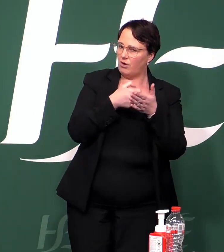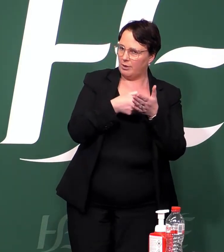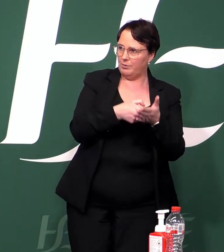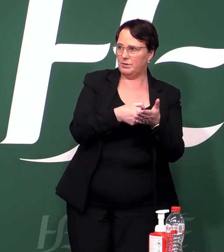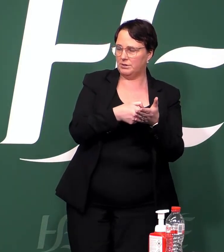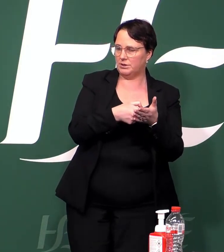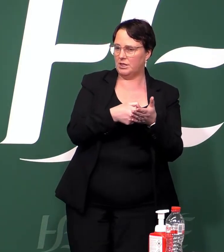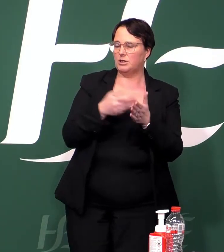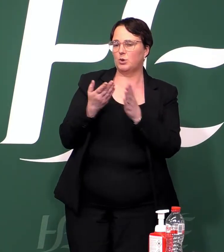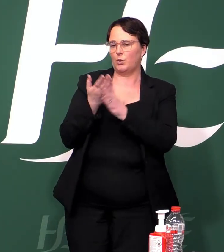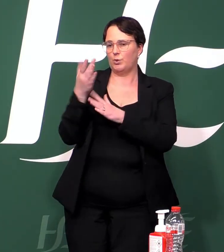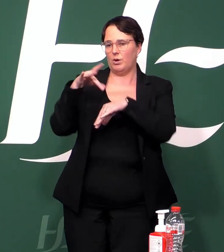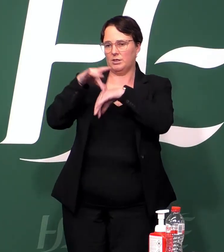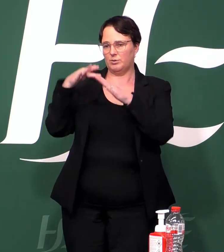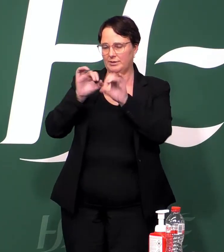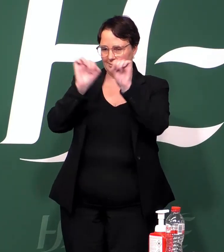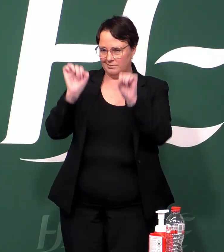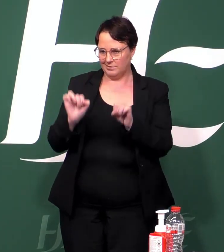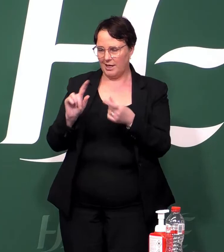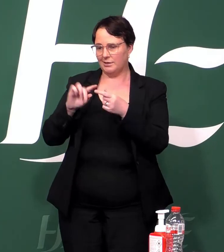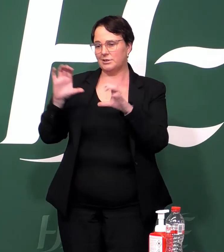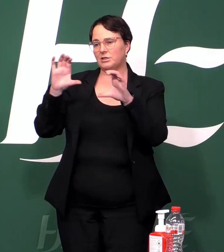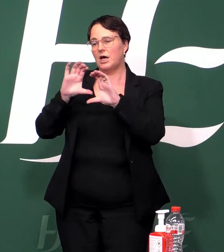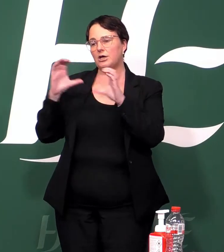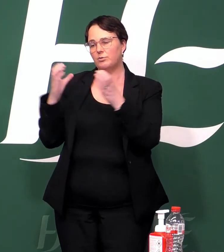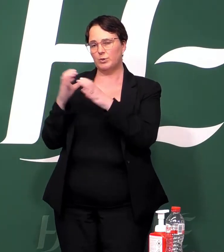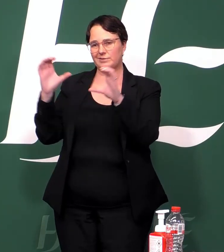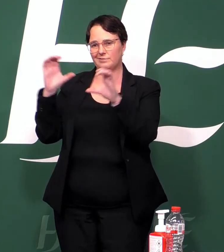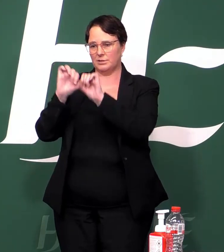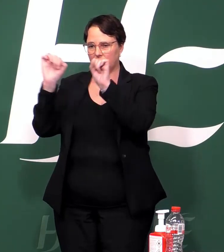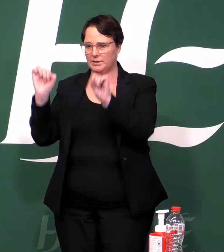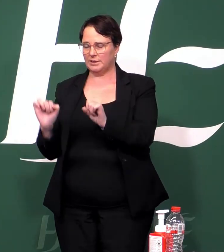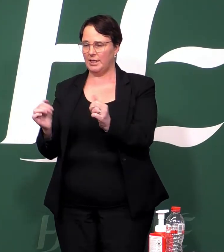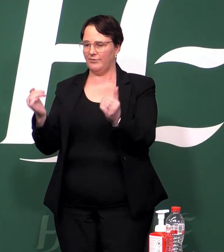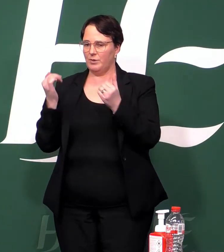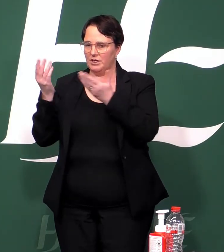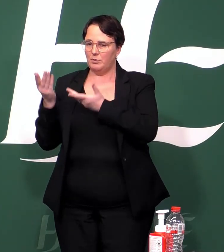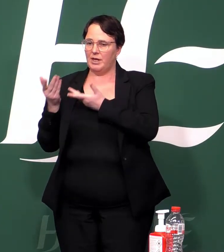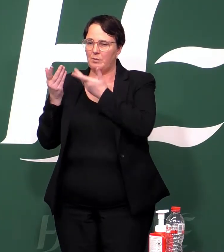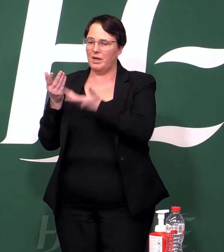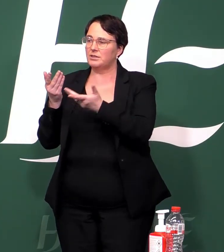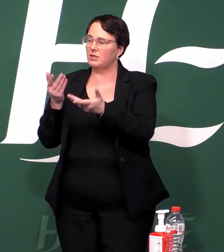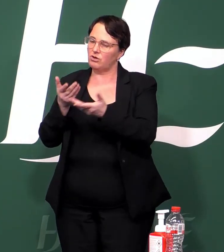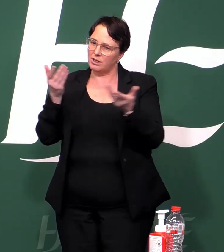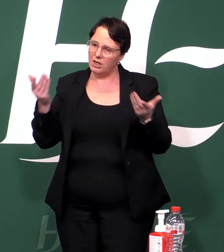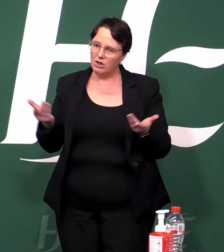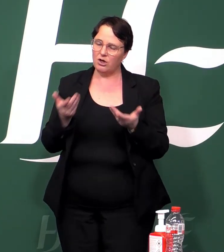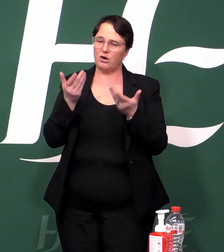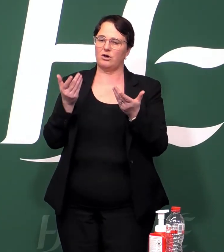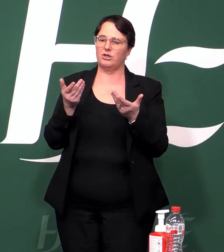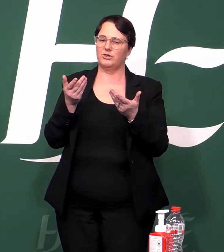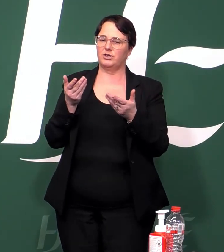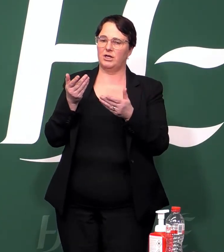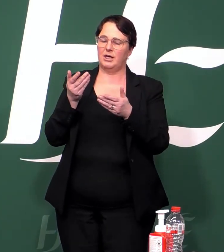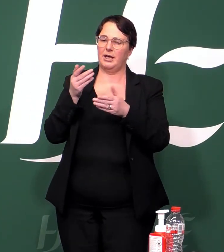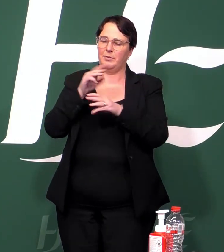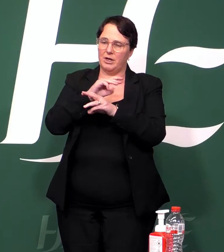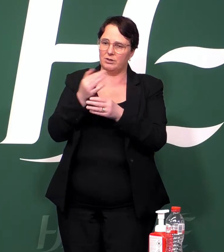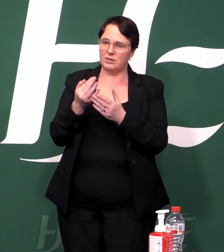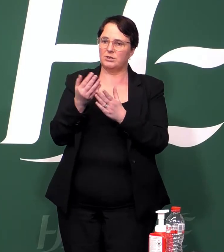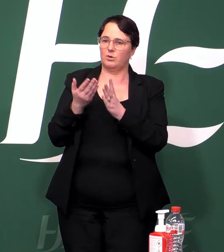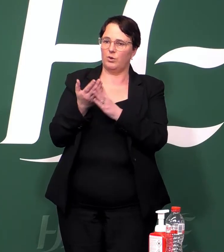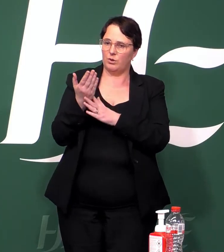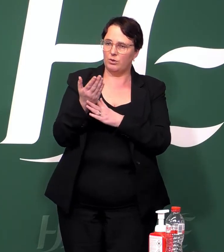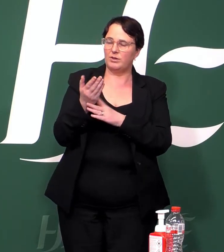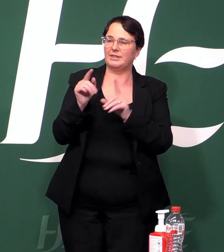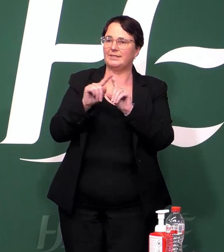our hospital system and our community care system, you know, that information has been passed on to parents to try and encourage them to come forward through the various hospitals